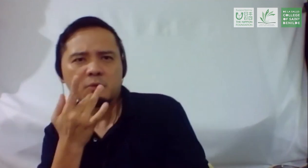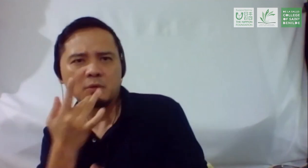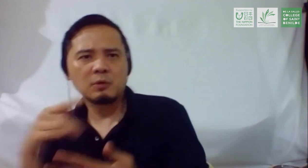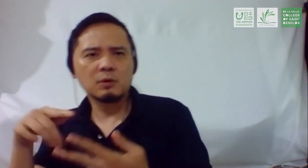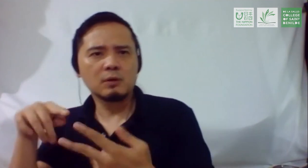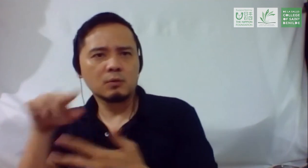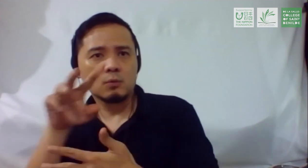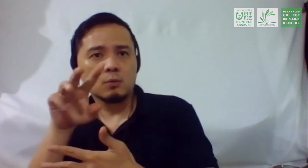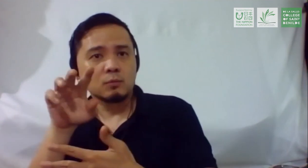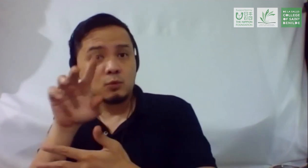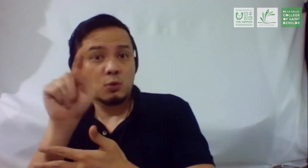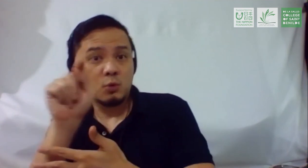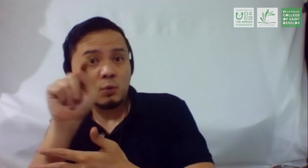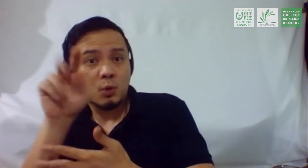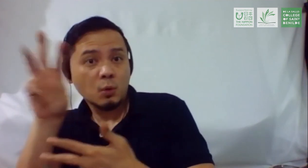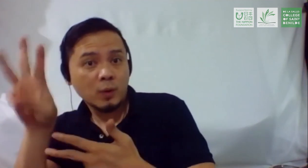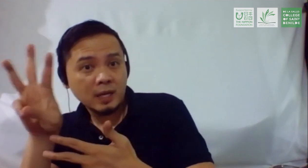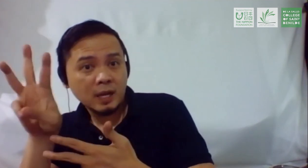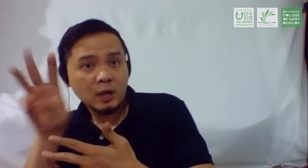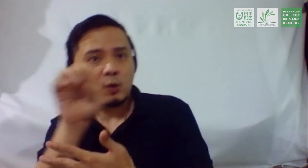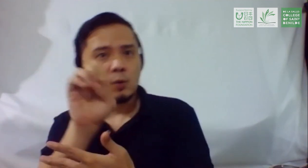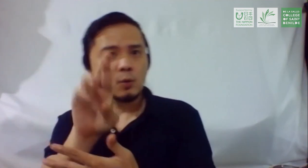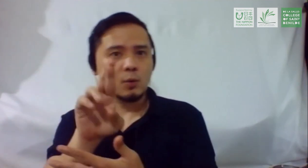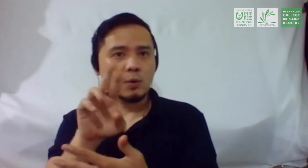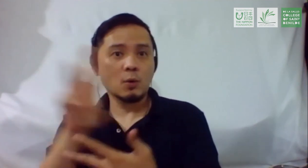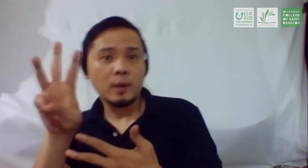the last quiz and the last midterm.